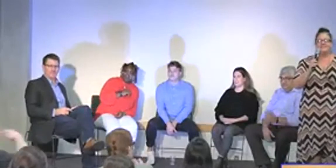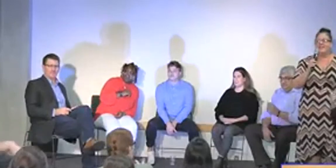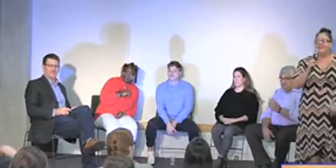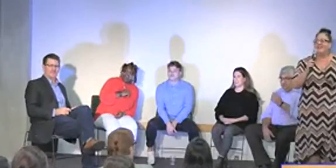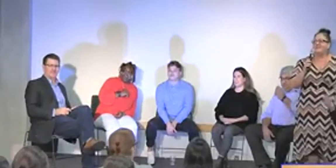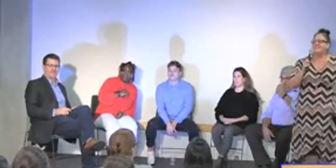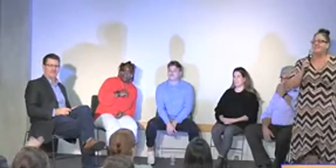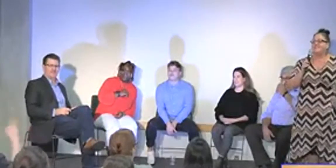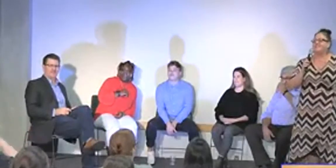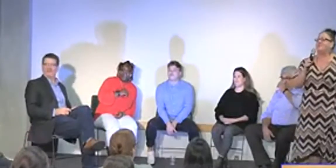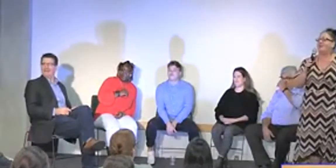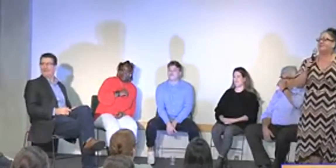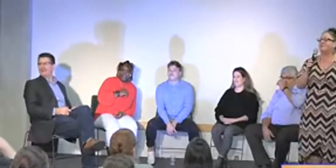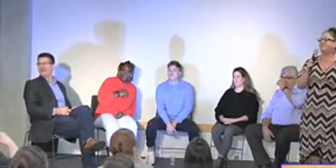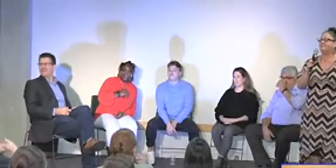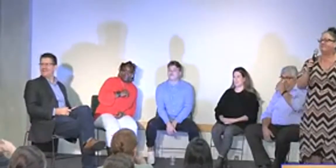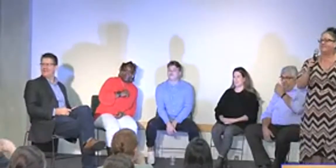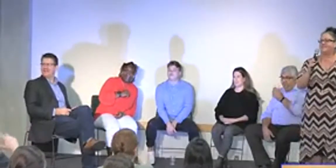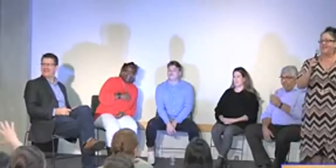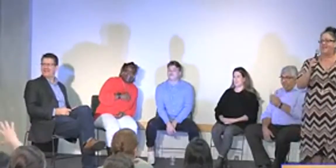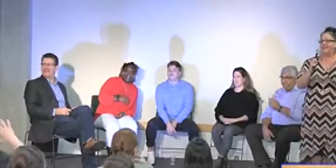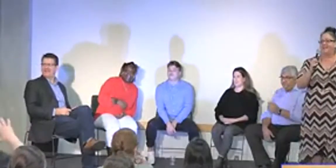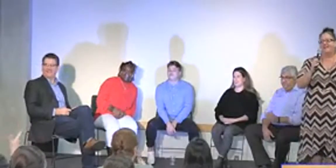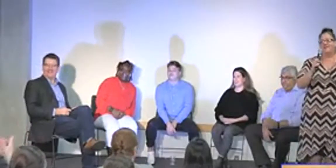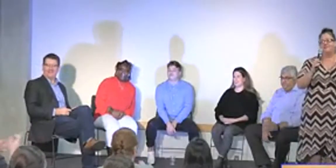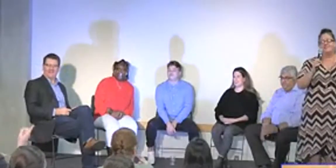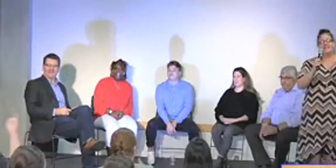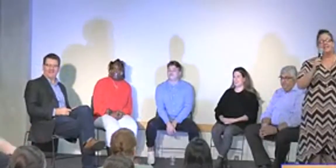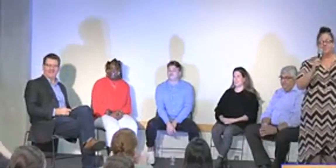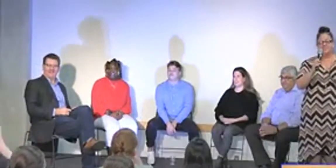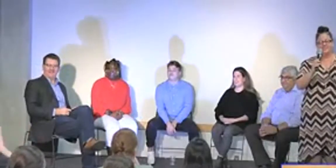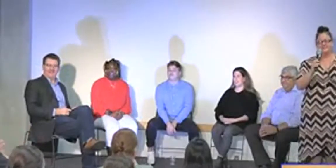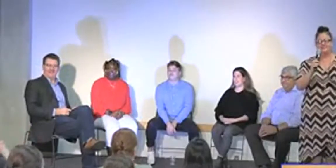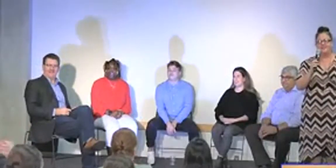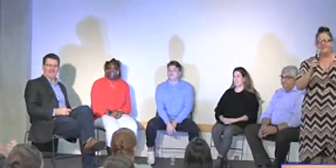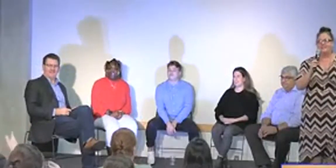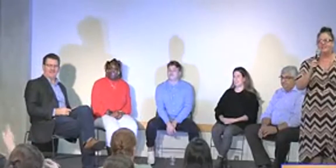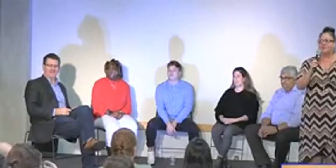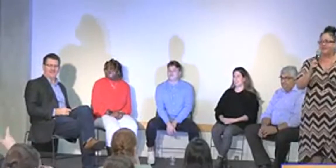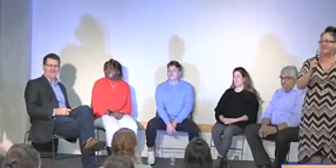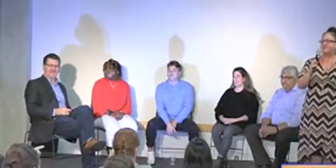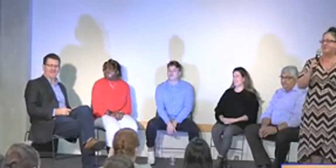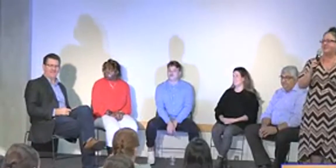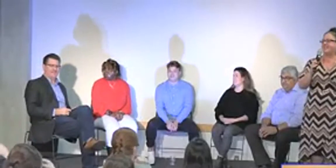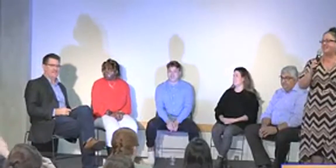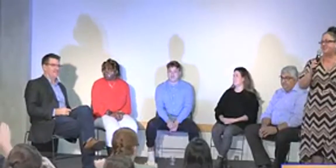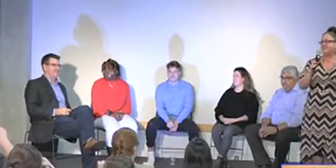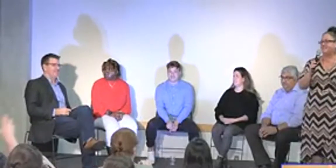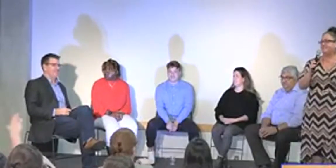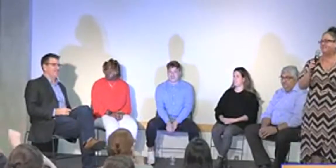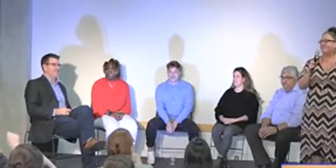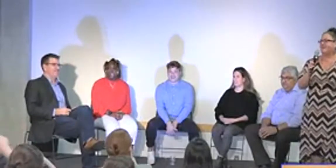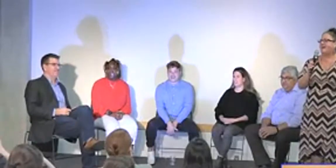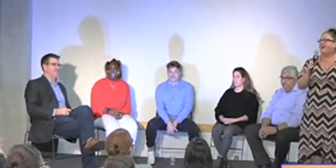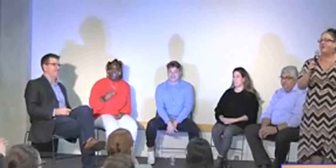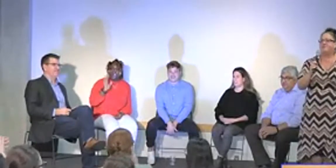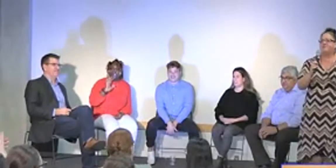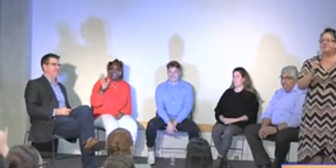Today is the International Day of Sign Languages that is recognized by the United Nations. Our Office for the